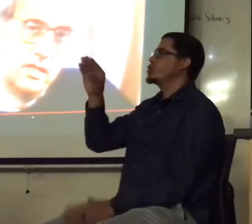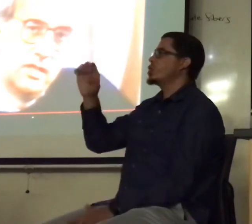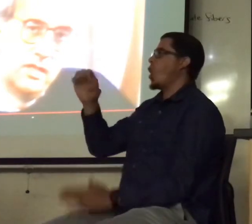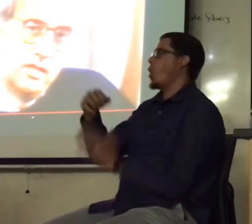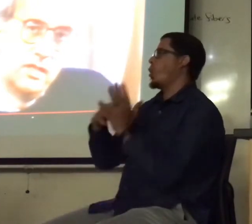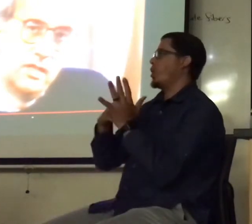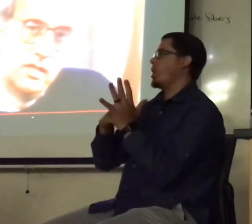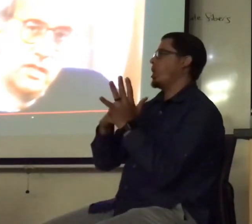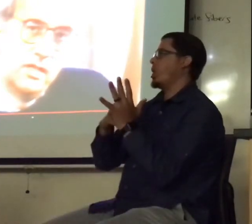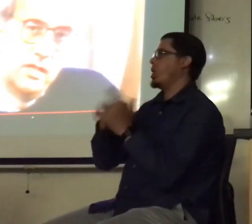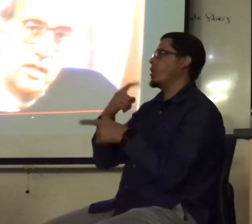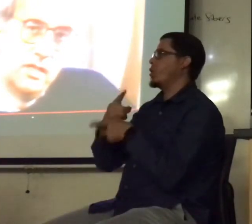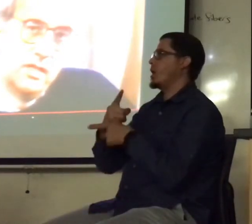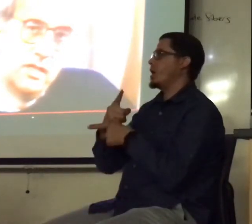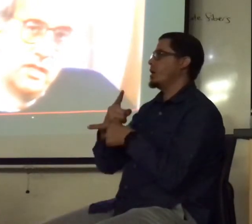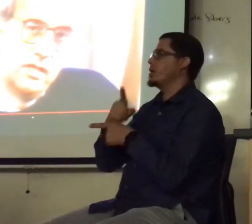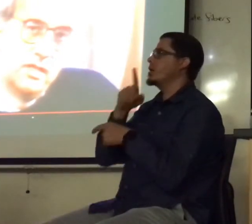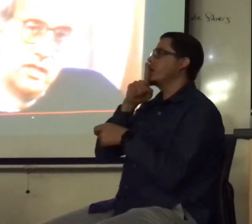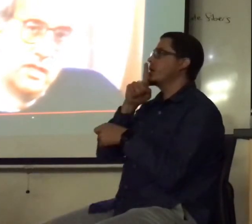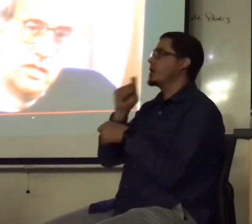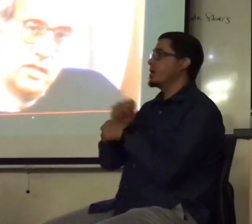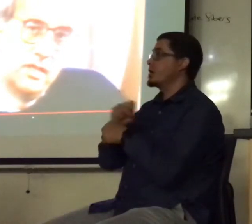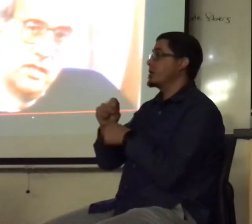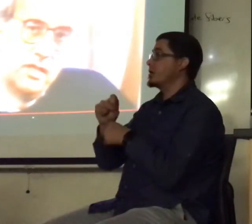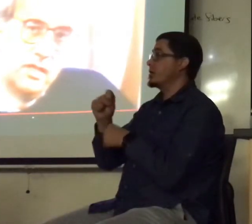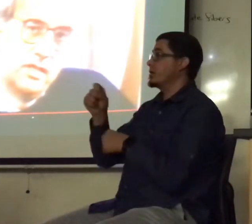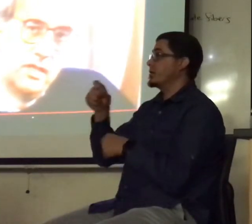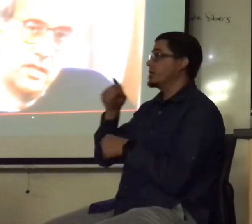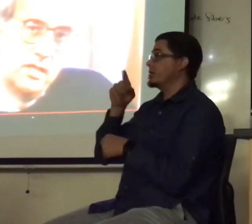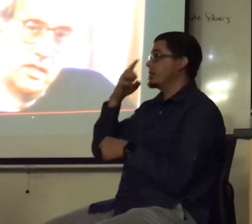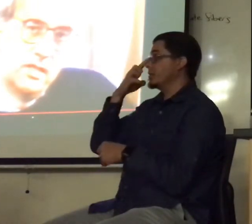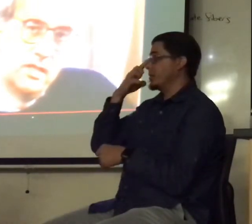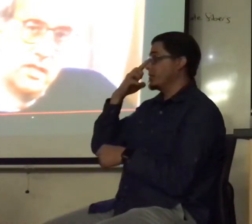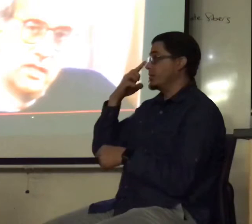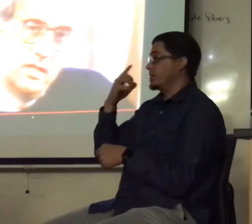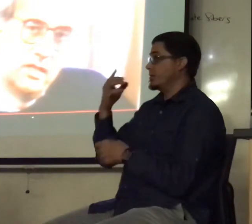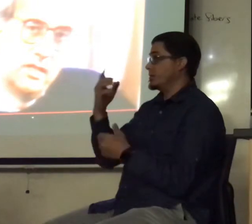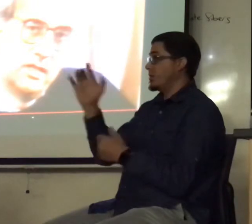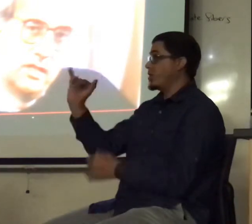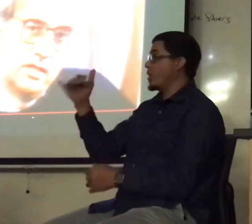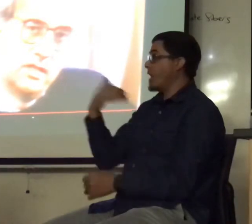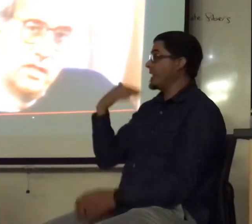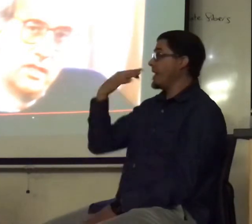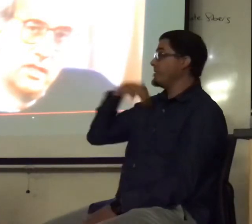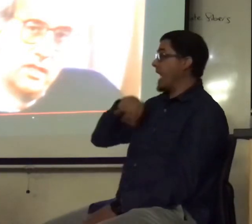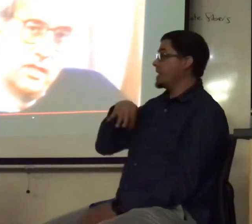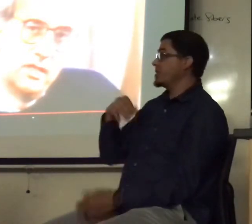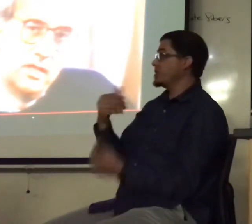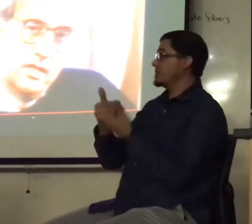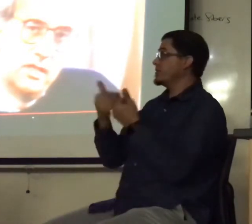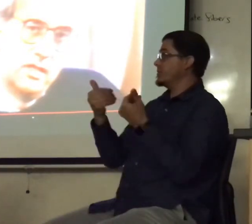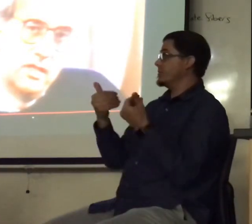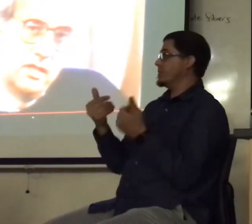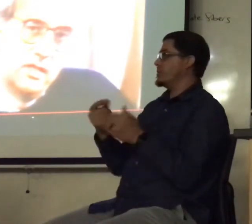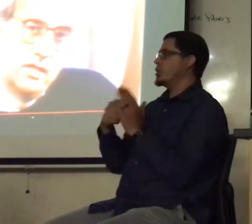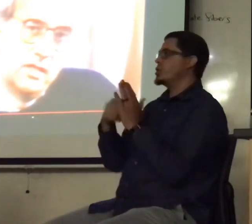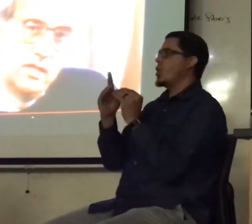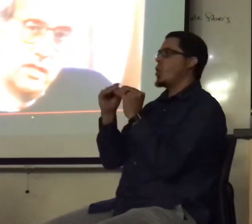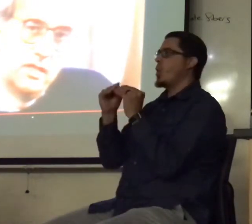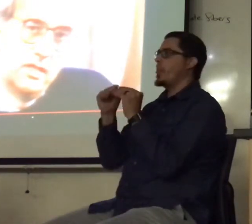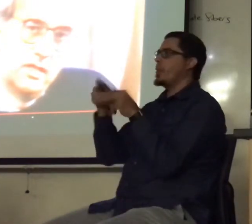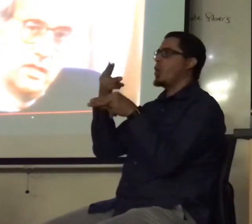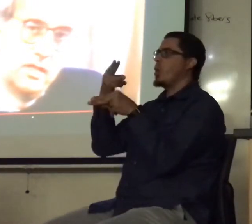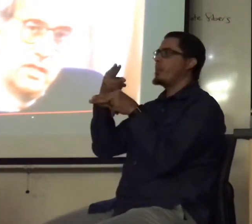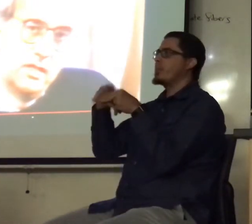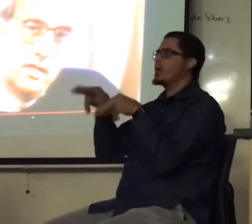deficits, right? There's actually also advantages to having two brains that work independent of each other. And I'm going to show you just one more brief clip.